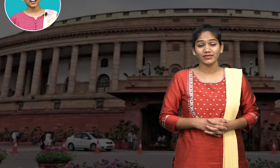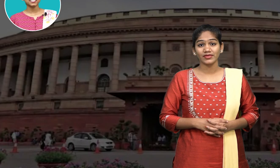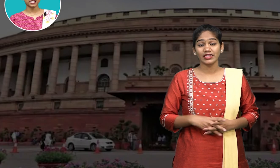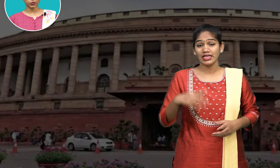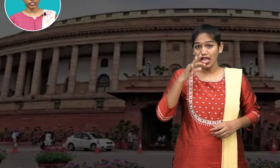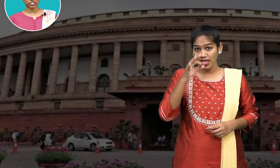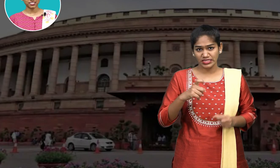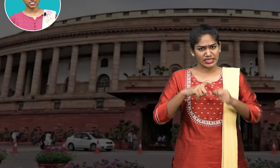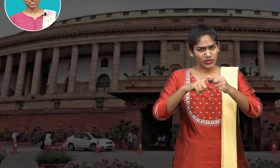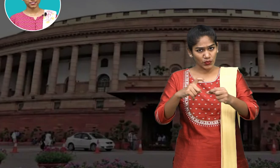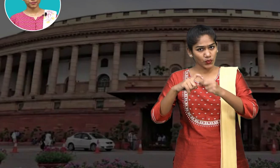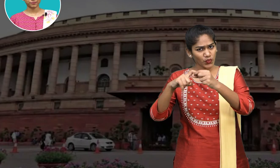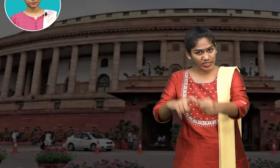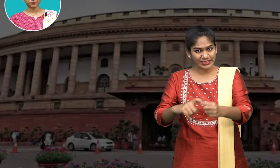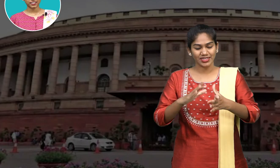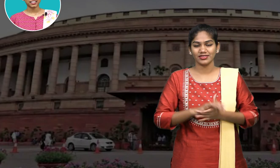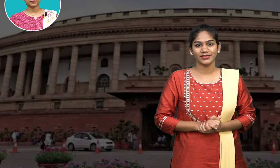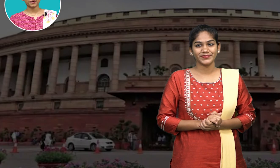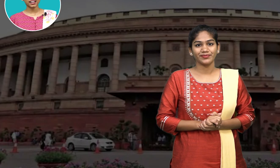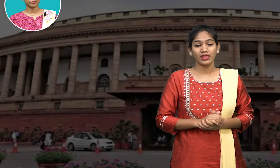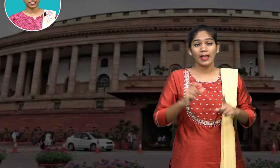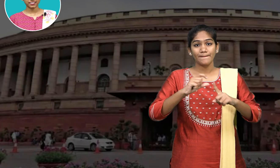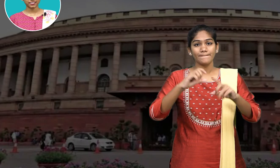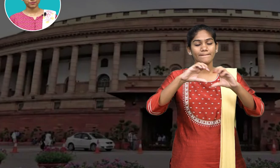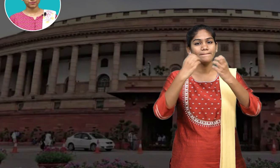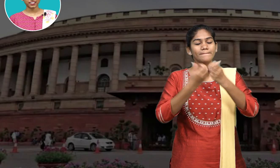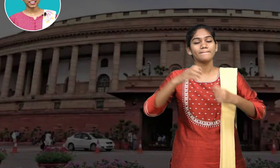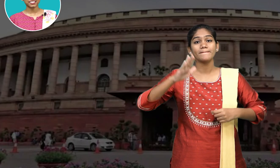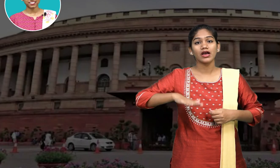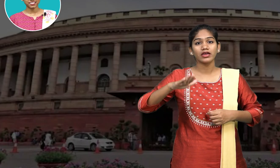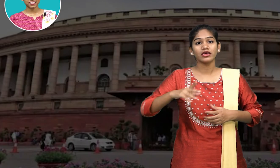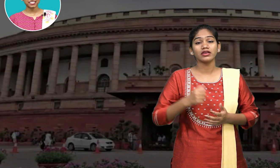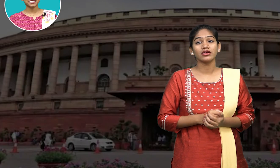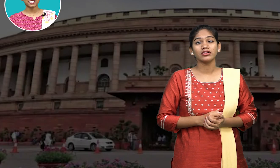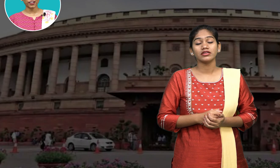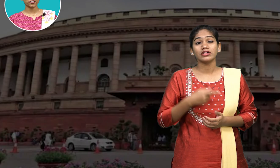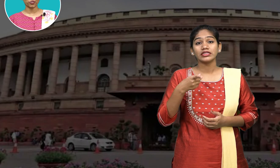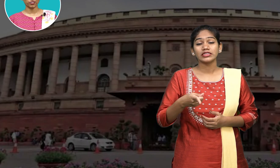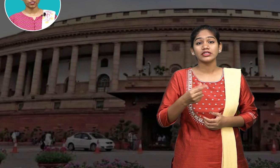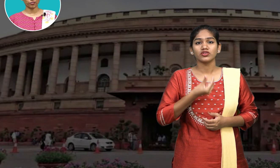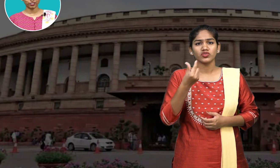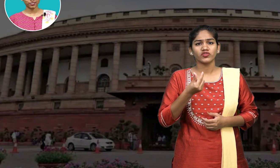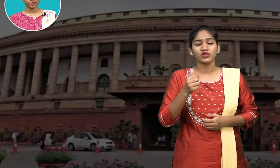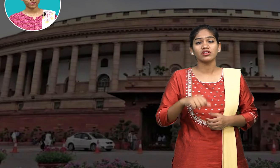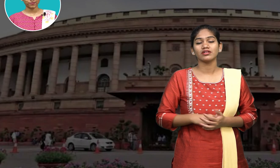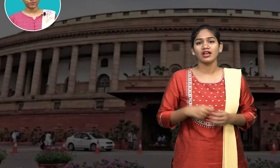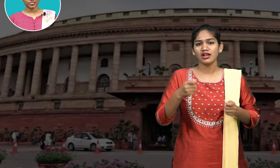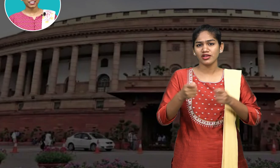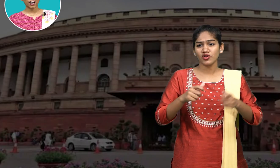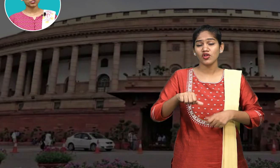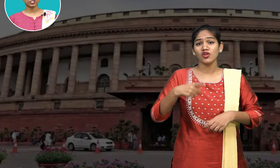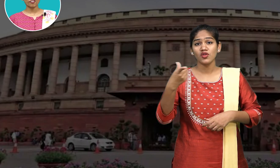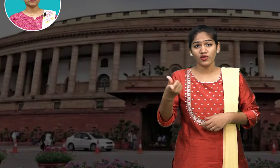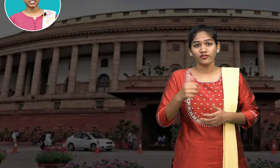By asking questions, the Parliament exerts its control over